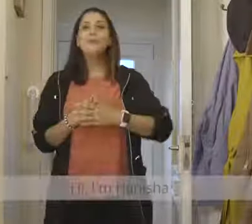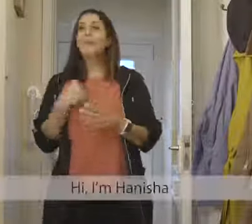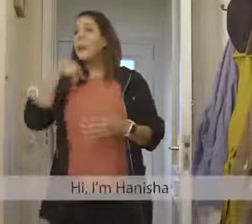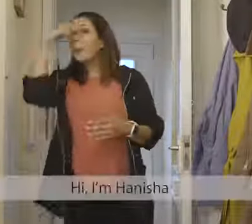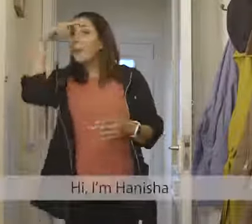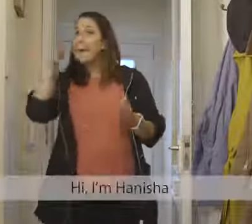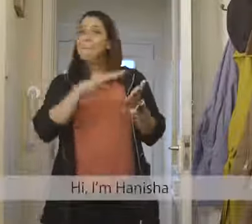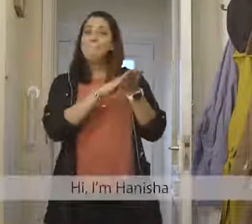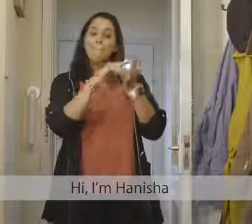Hi, I'm Hanisha.